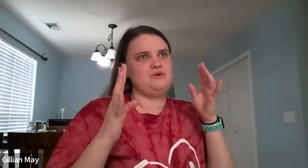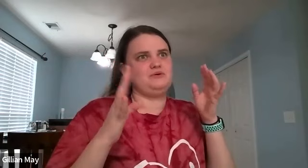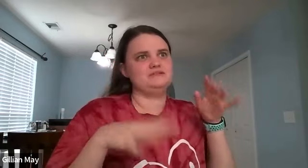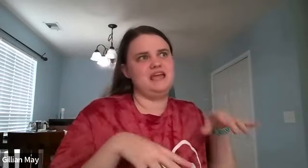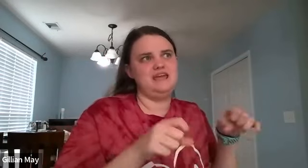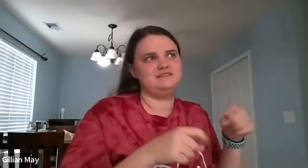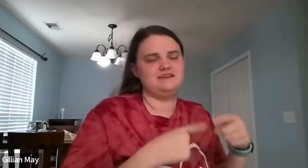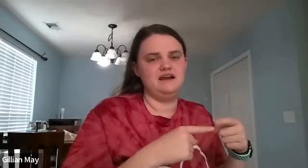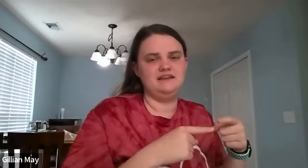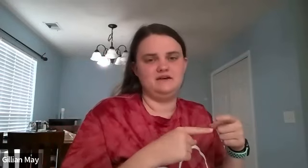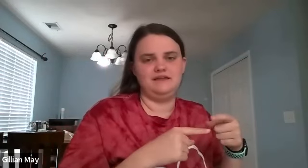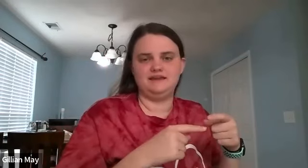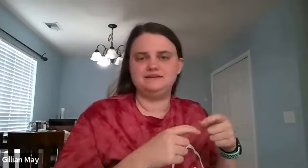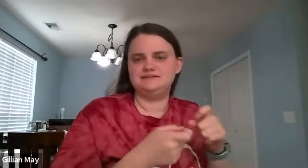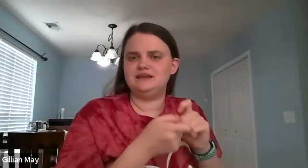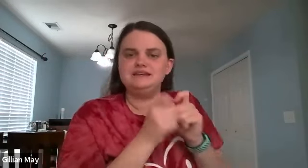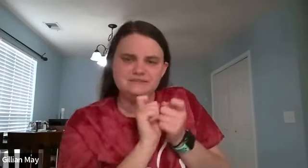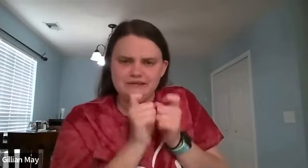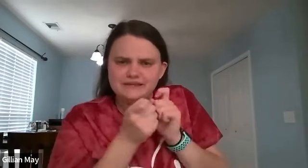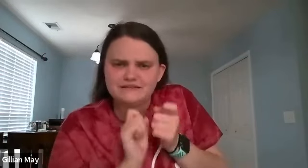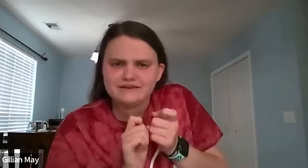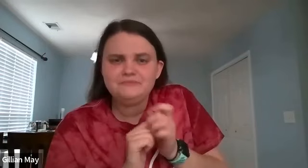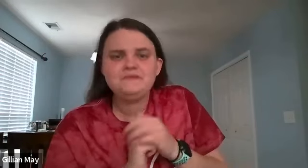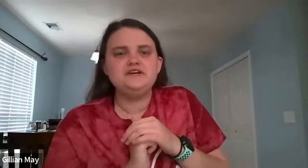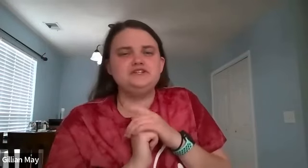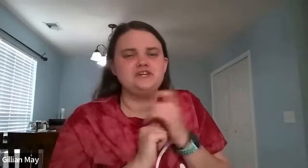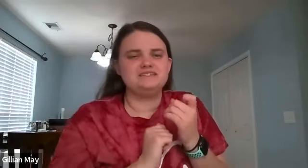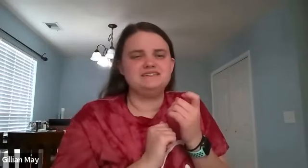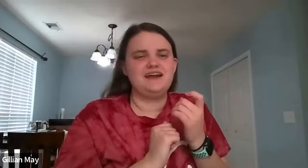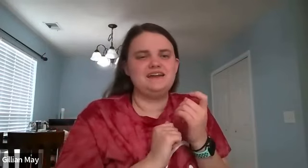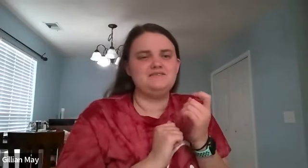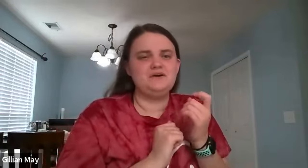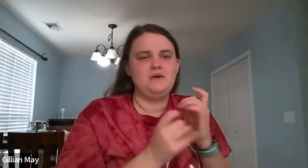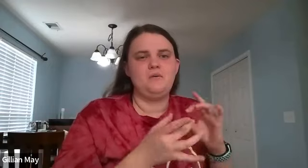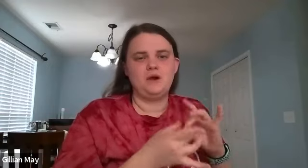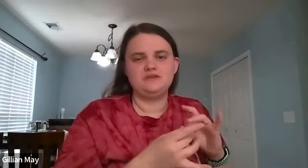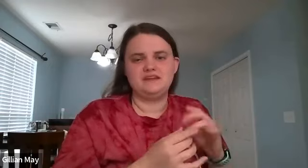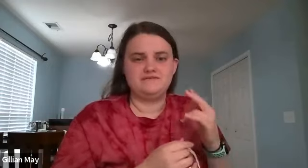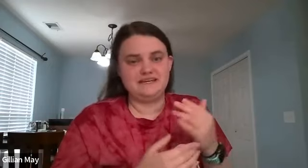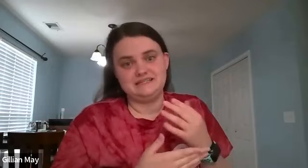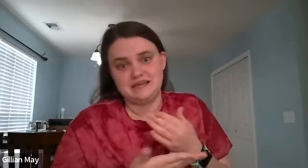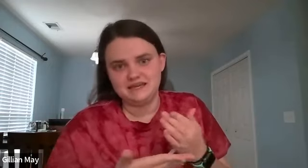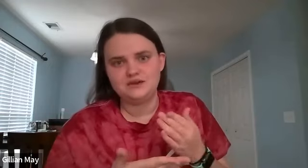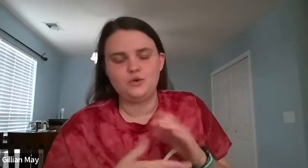will take a sign and they'll like kind of tweak it a little just to kind of work with like a funny saying